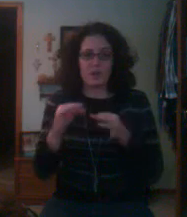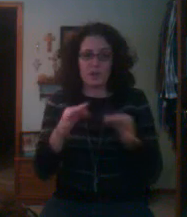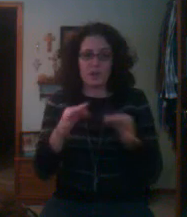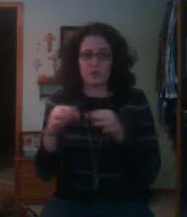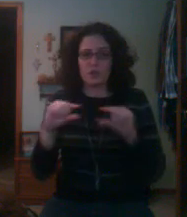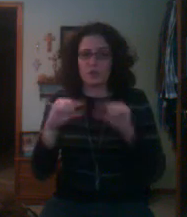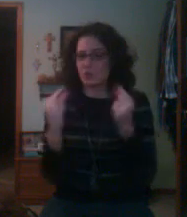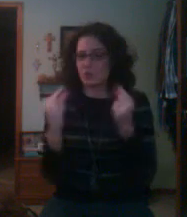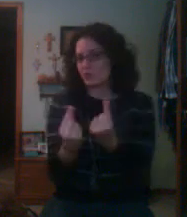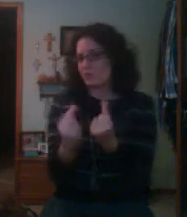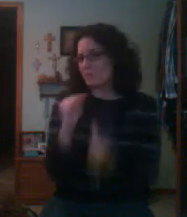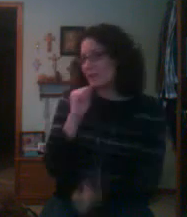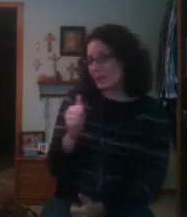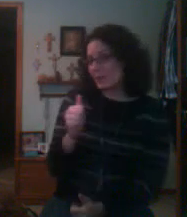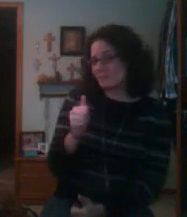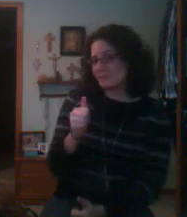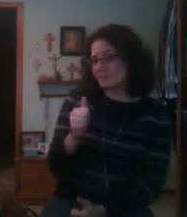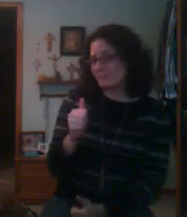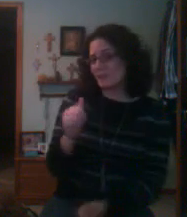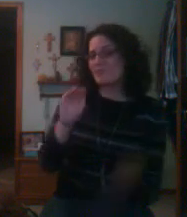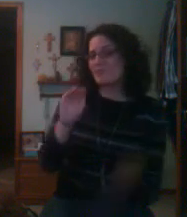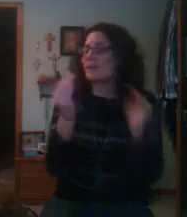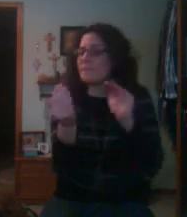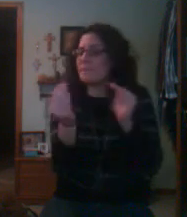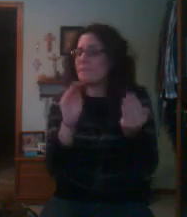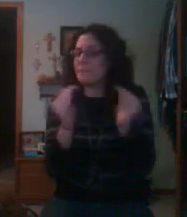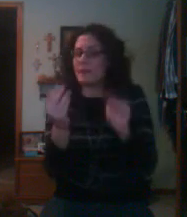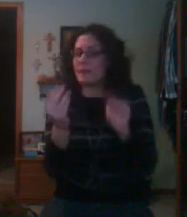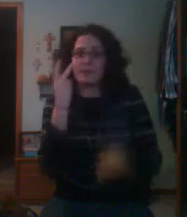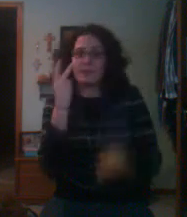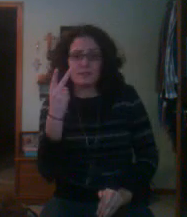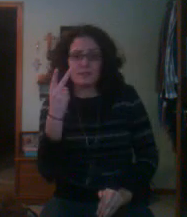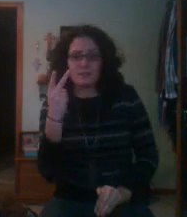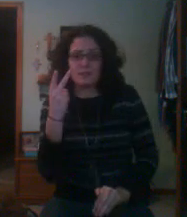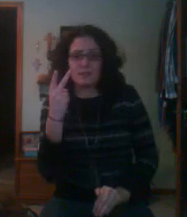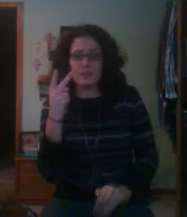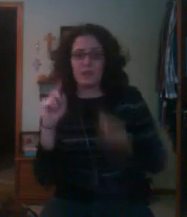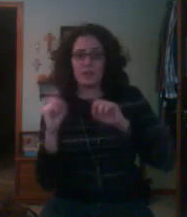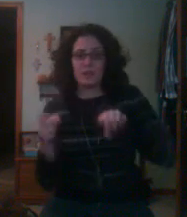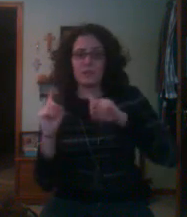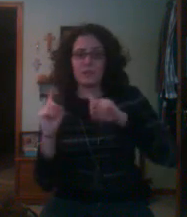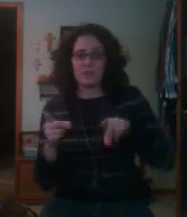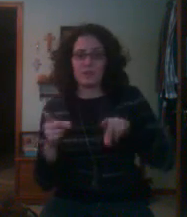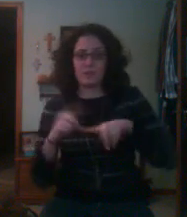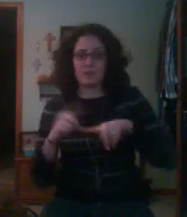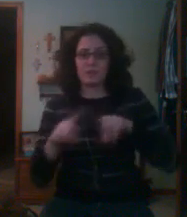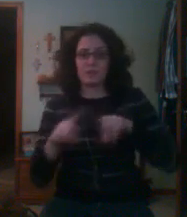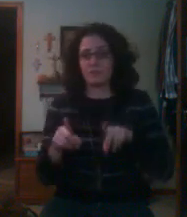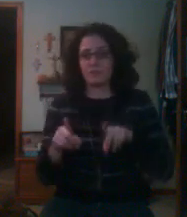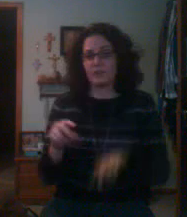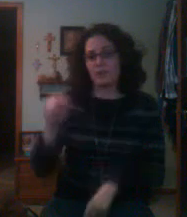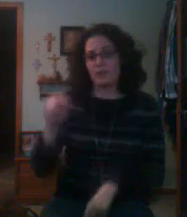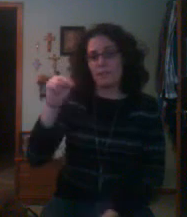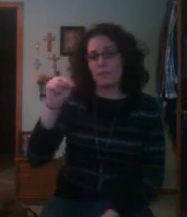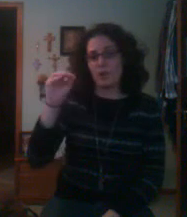comparison to make sure that your results are significantly different from the norm. So the control group is held under normal standards.